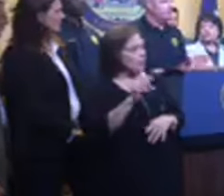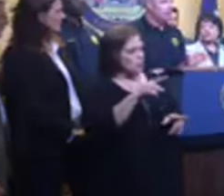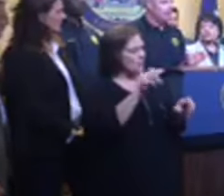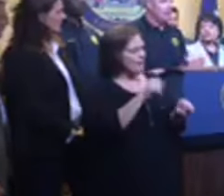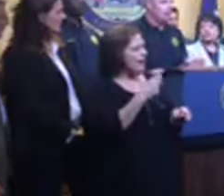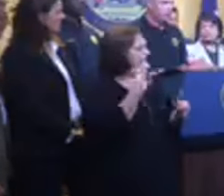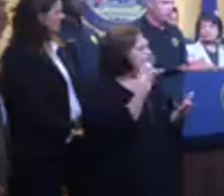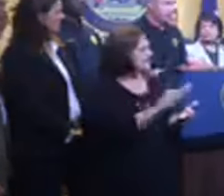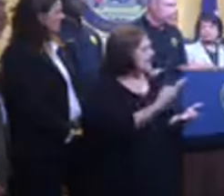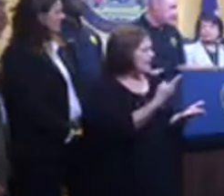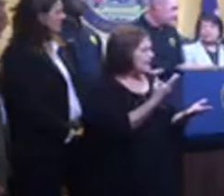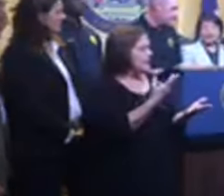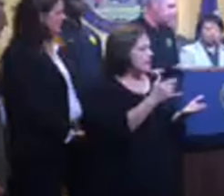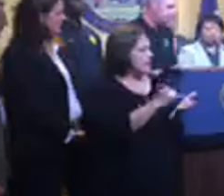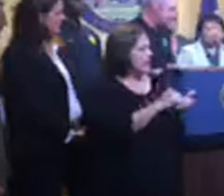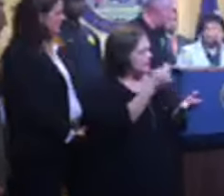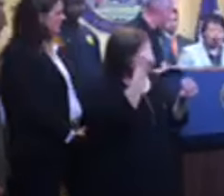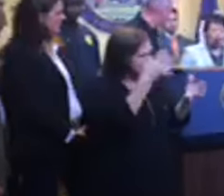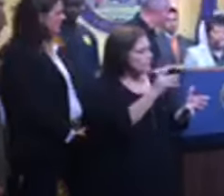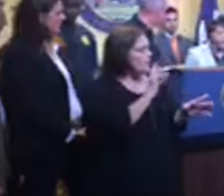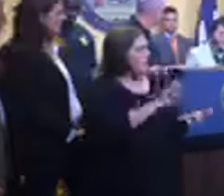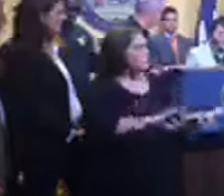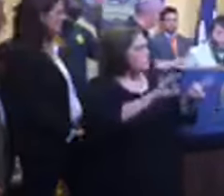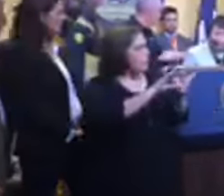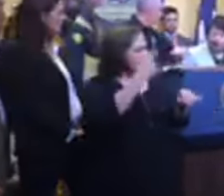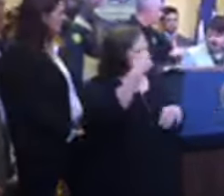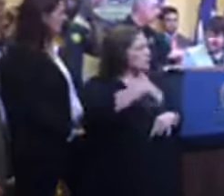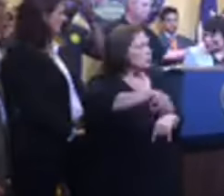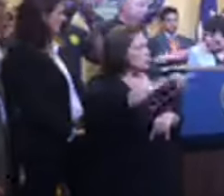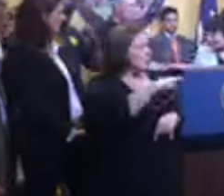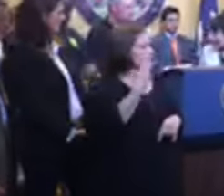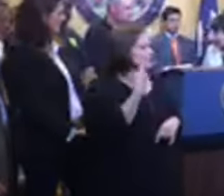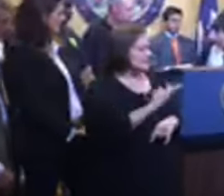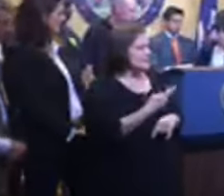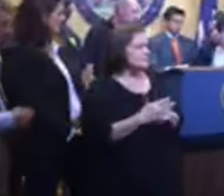valuable to the public. Absolutely. I'm going to ask Tyrell Morris, Director, come on.